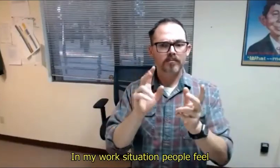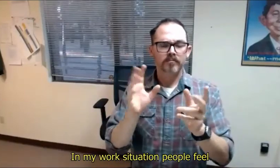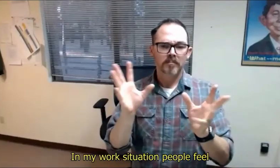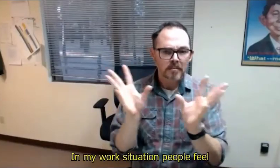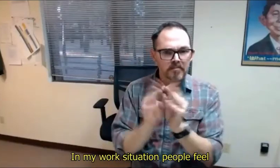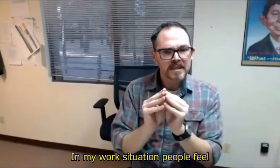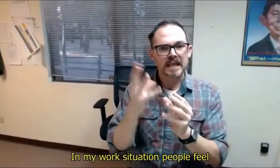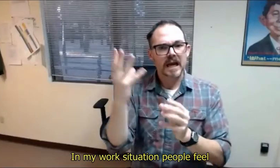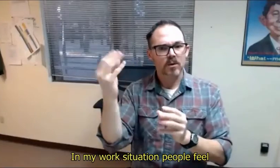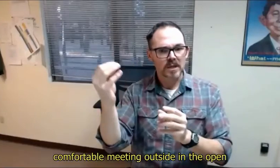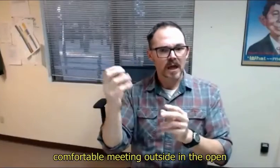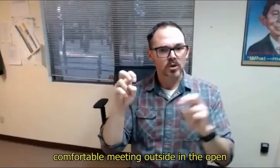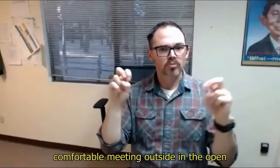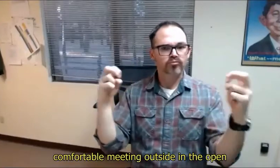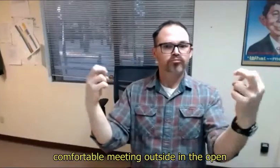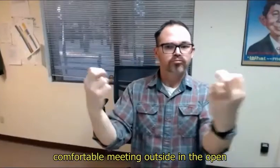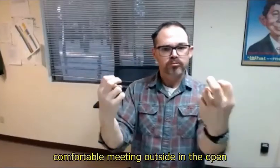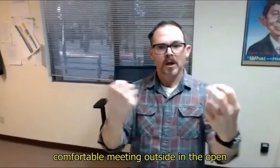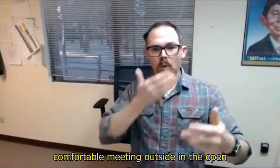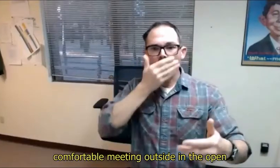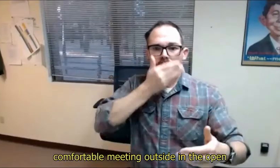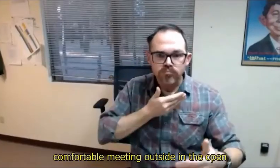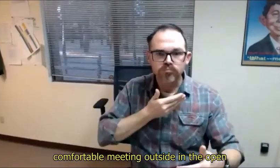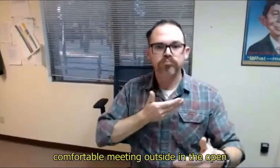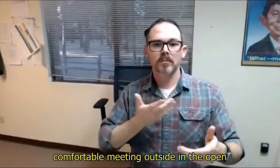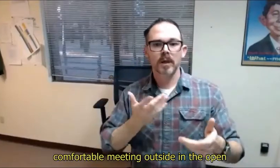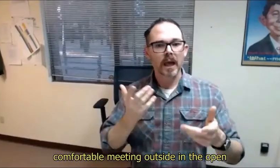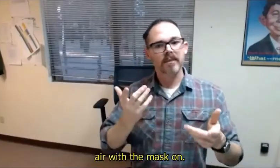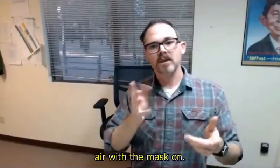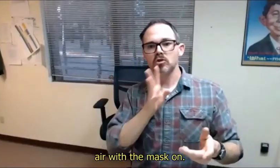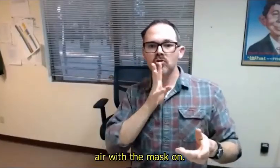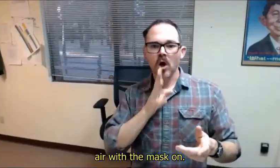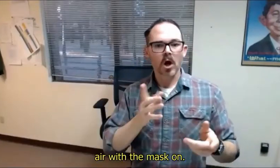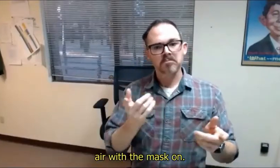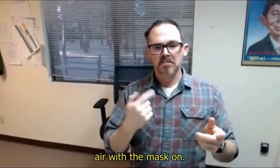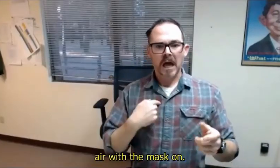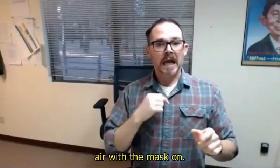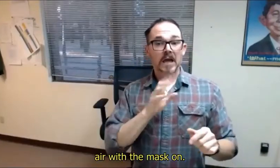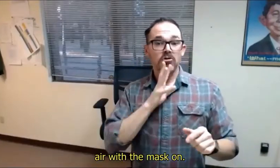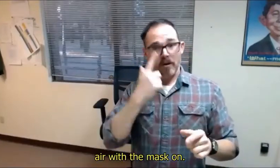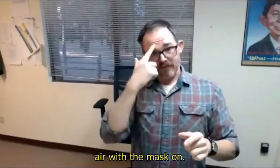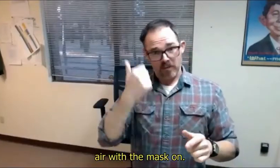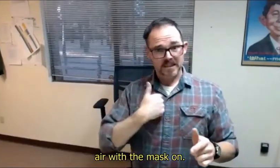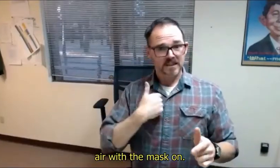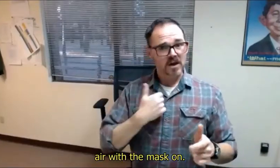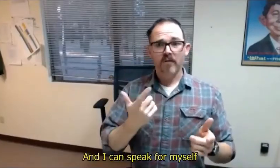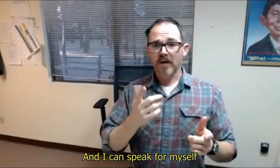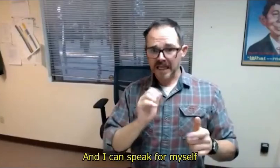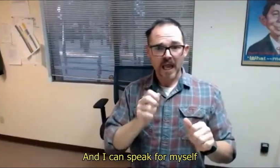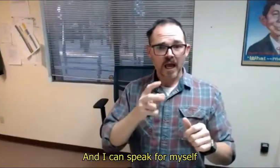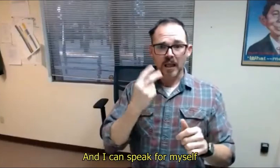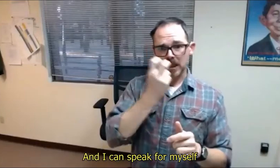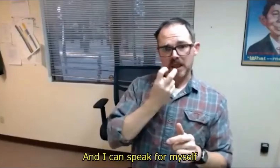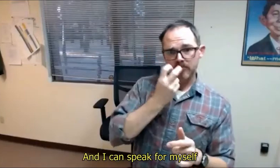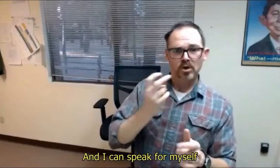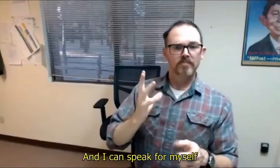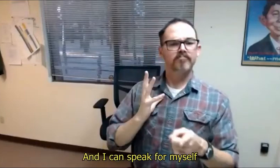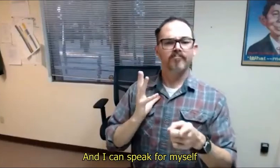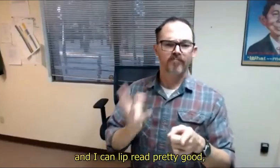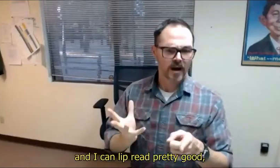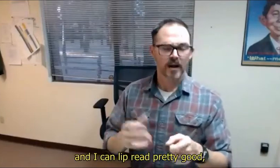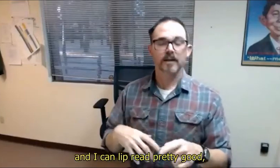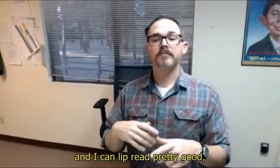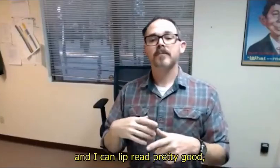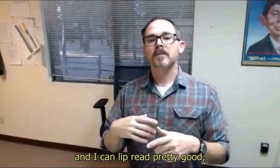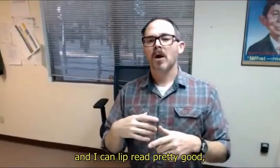In my work situation, people feel comfortable meeting outside in the open air with the mask on. And I can speak for